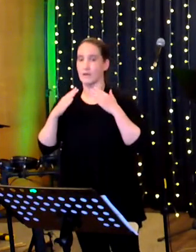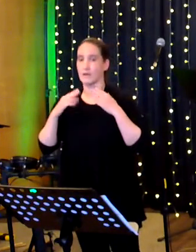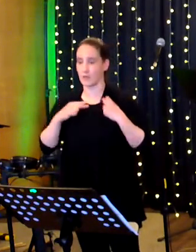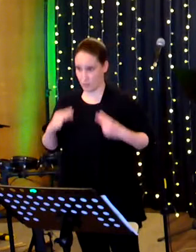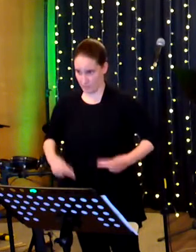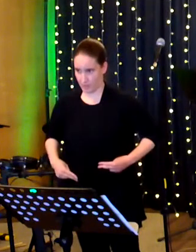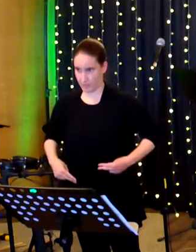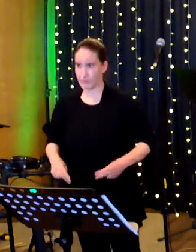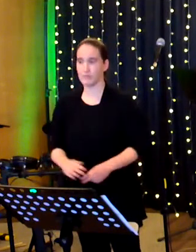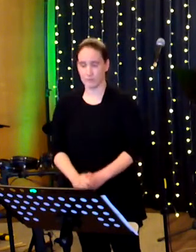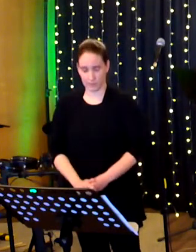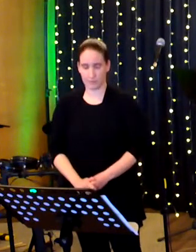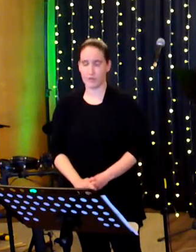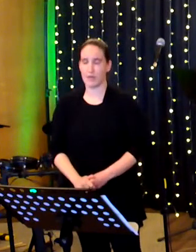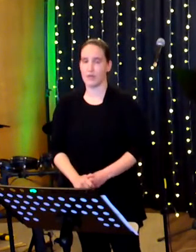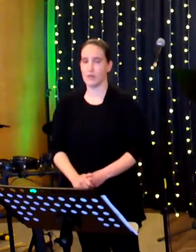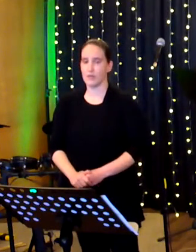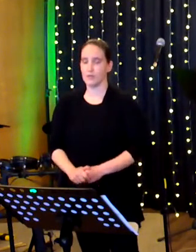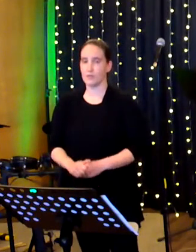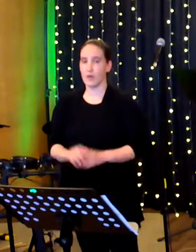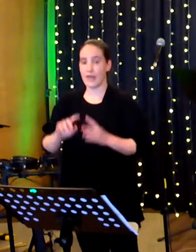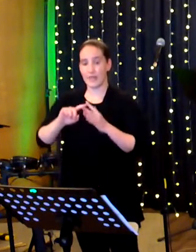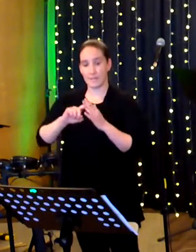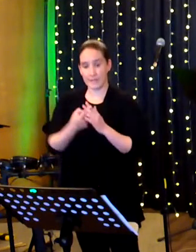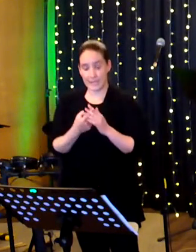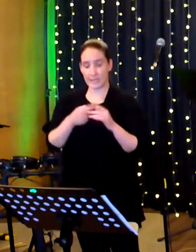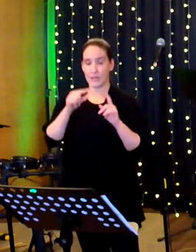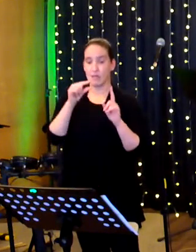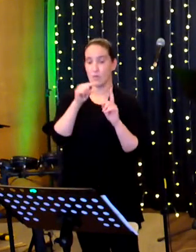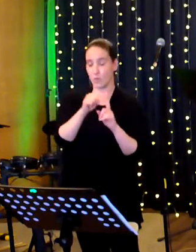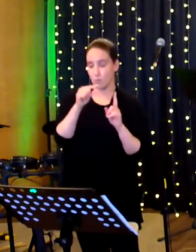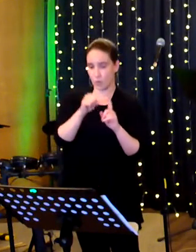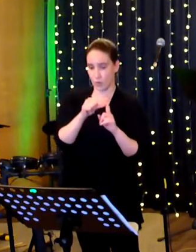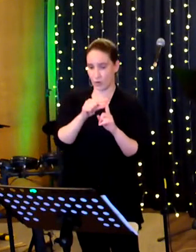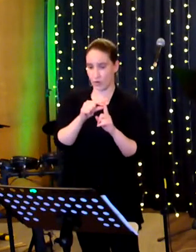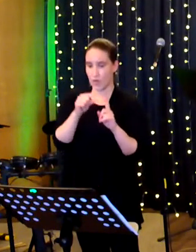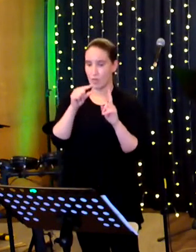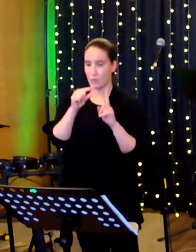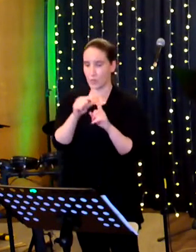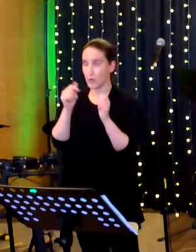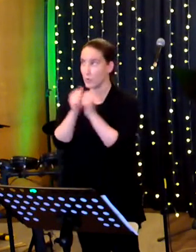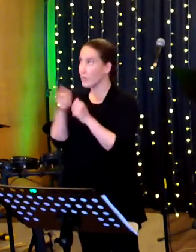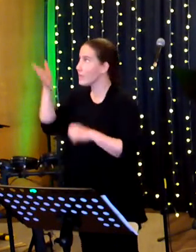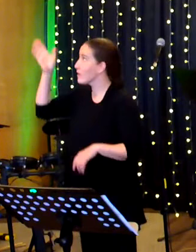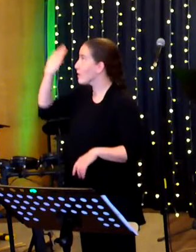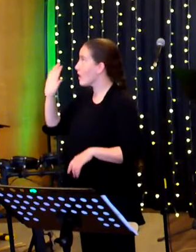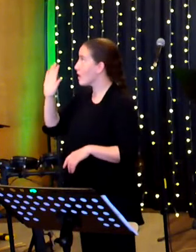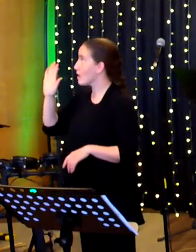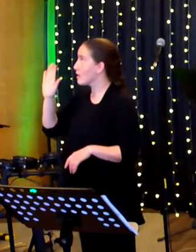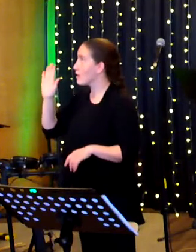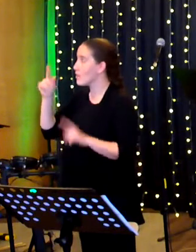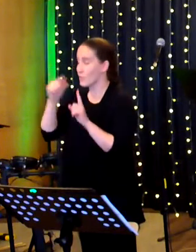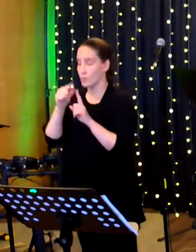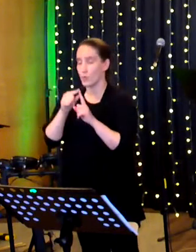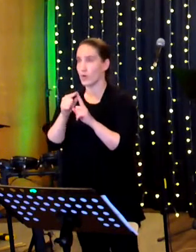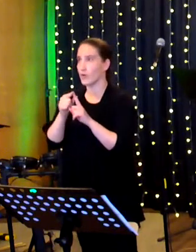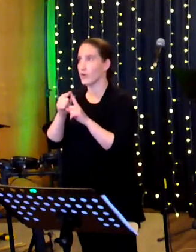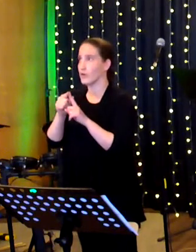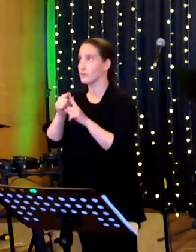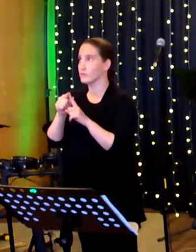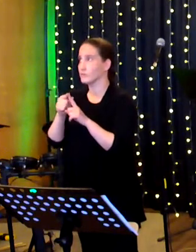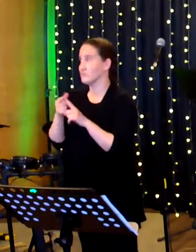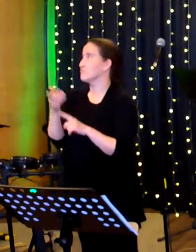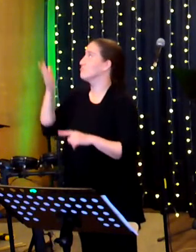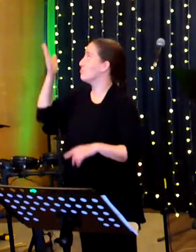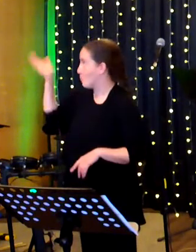the beginning was the Word, and the Word was with God, and the Word was God. He